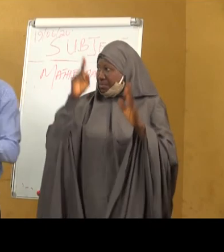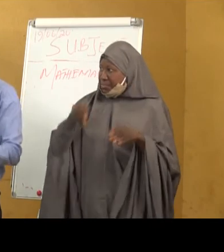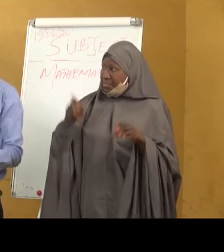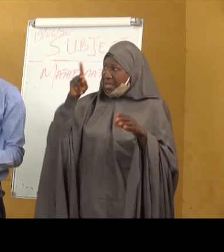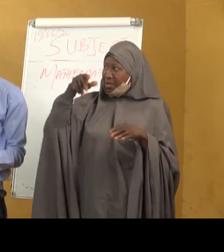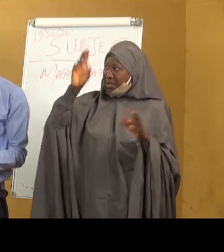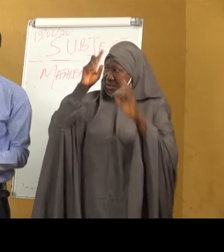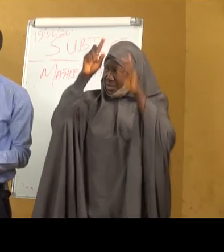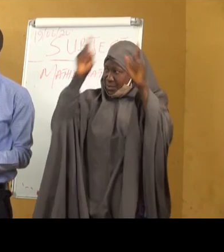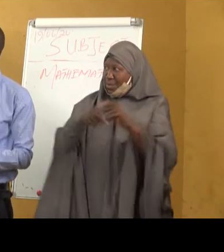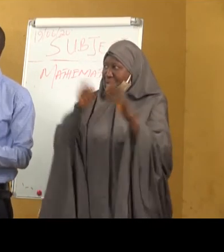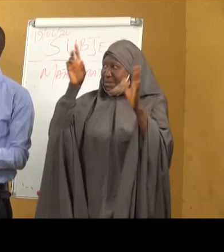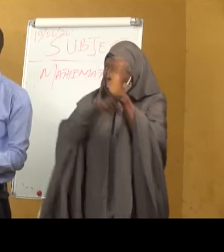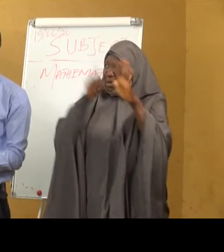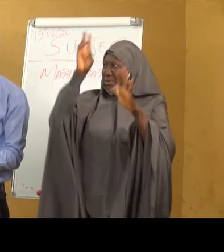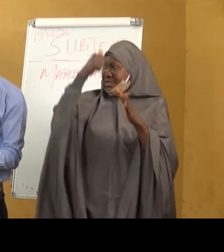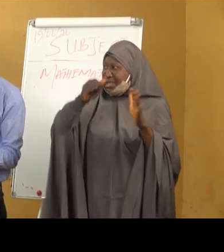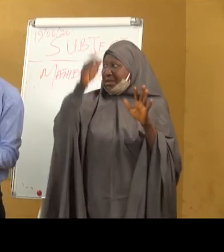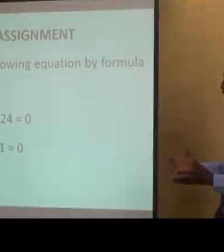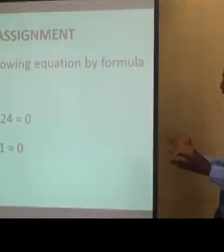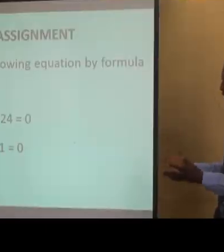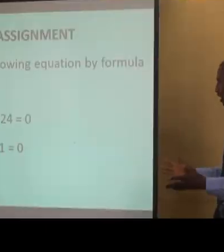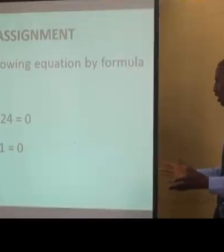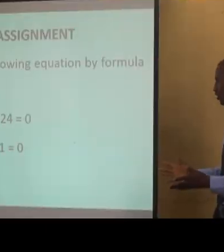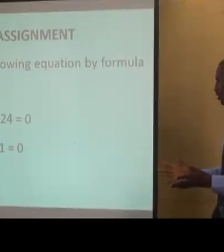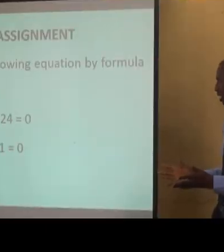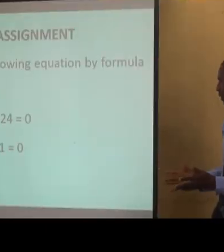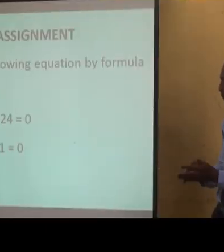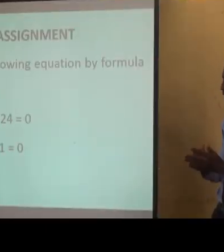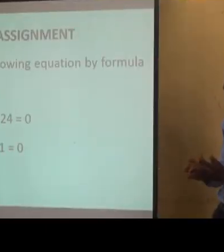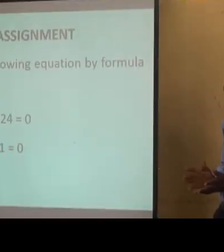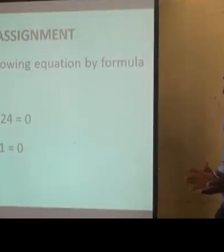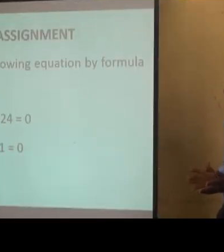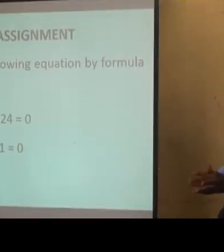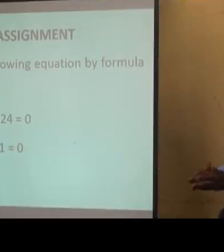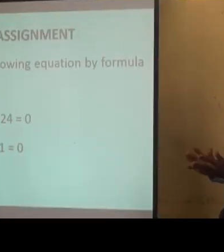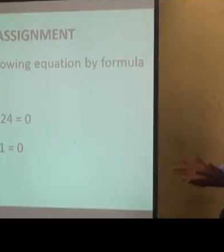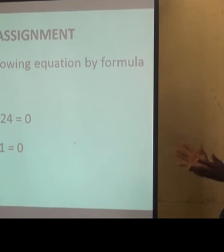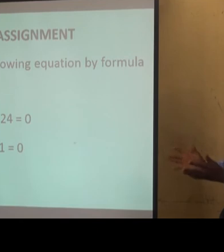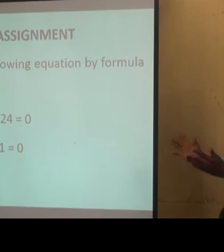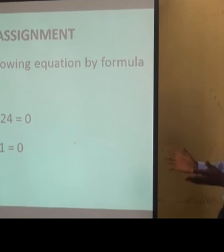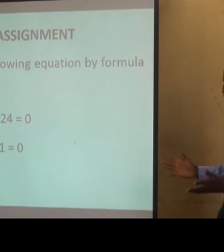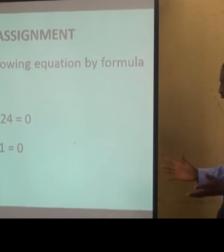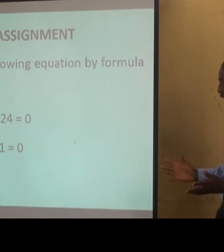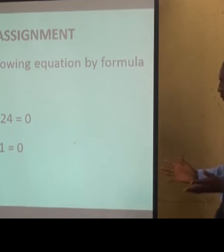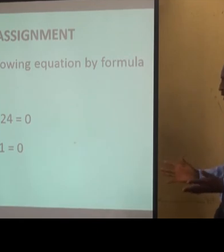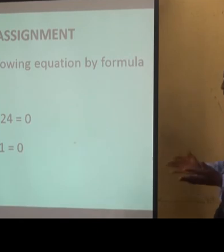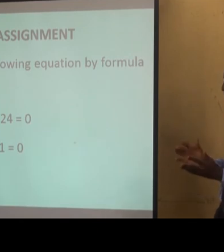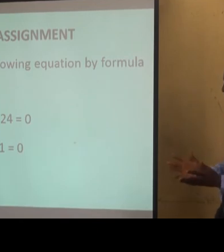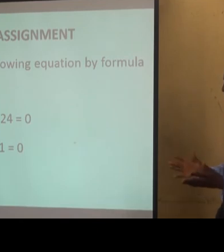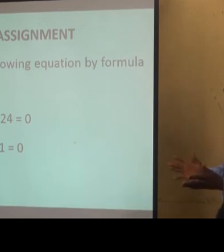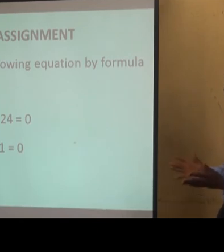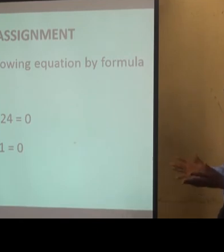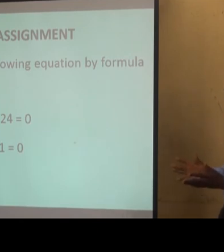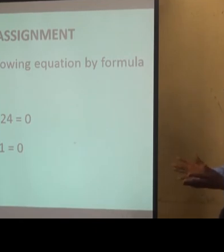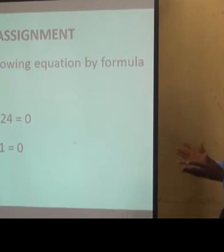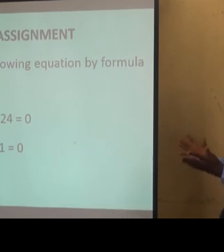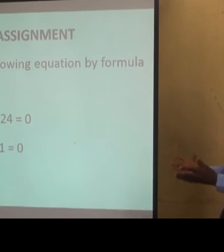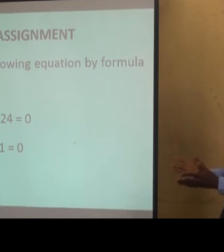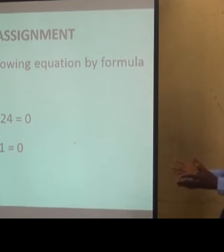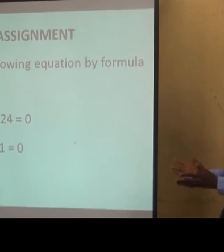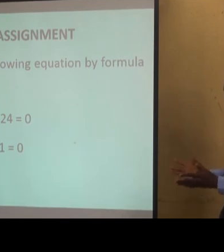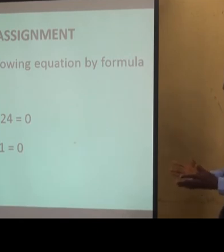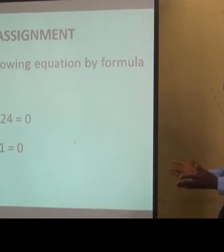squared minus 10p minus 24 equals to 0. B, 3k squared plus